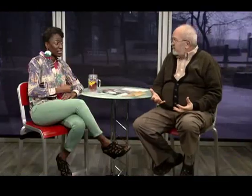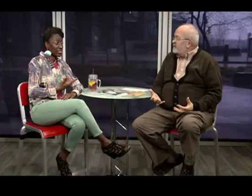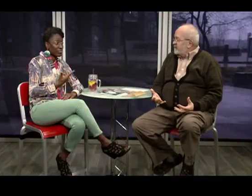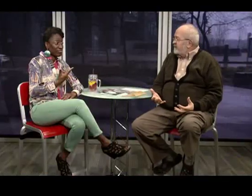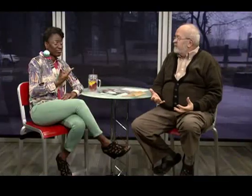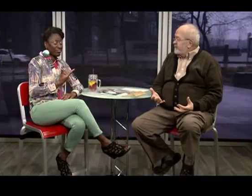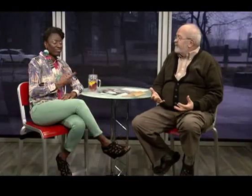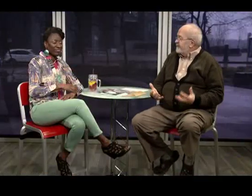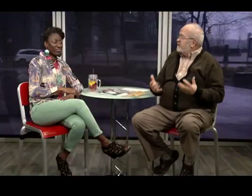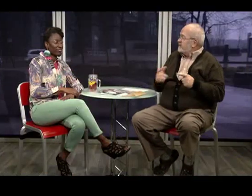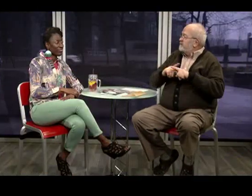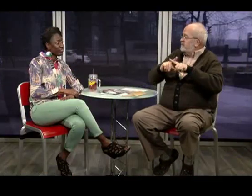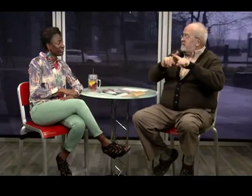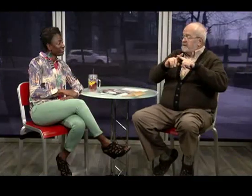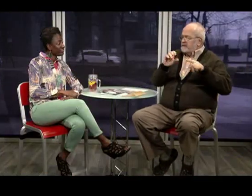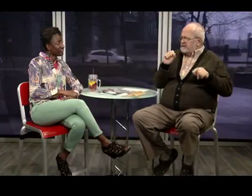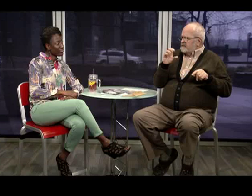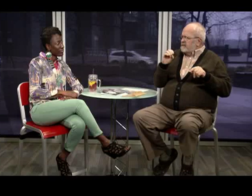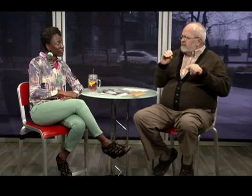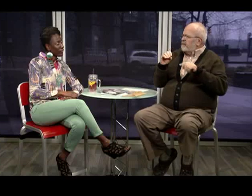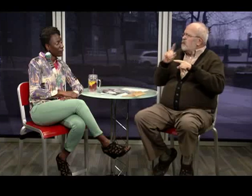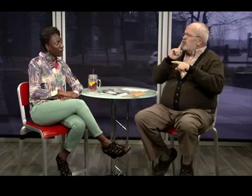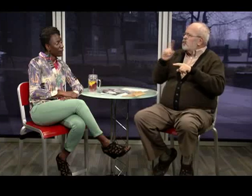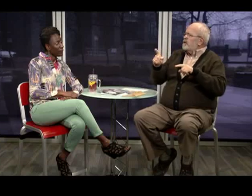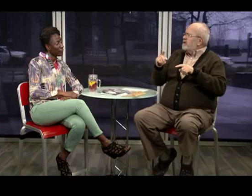That's amazing. That's lovely.